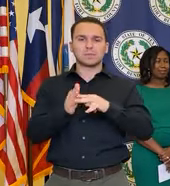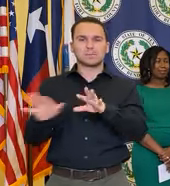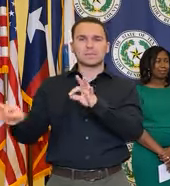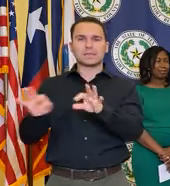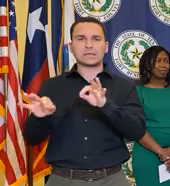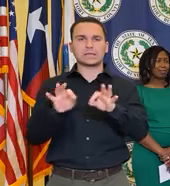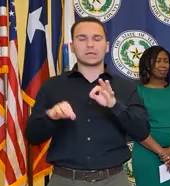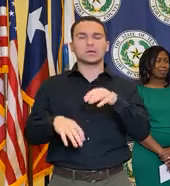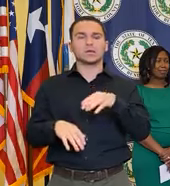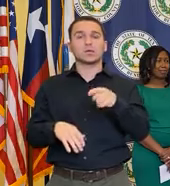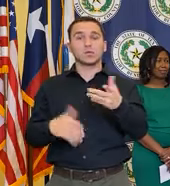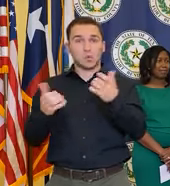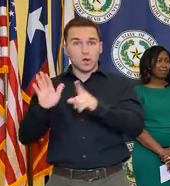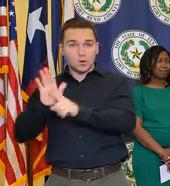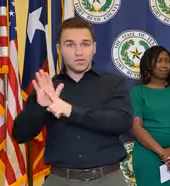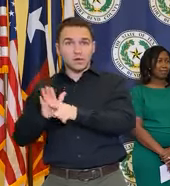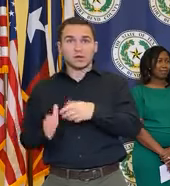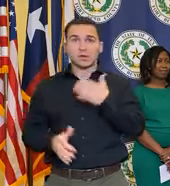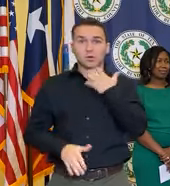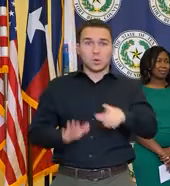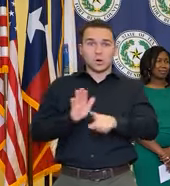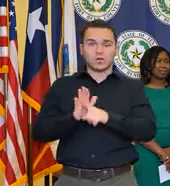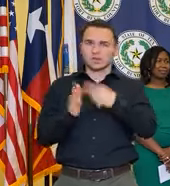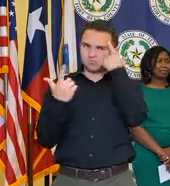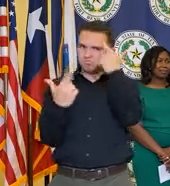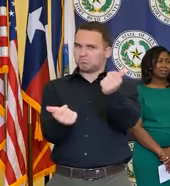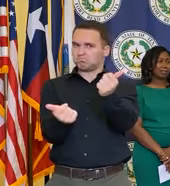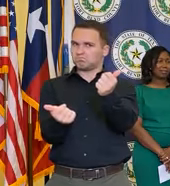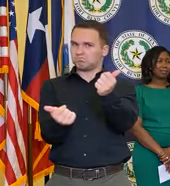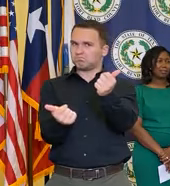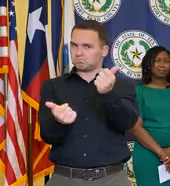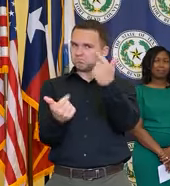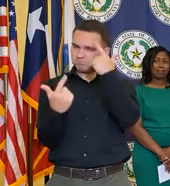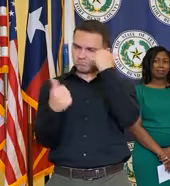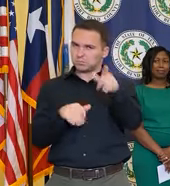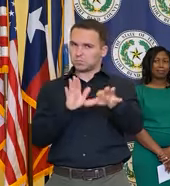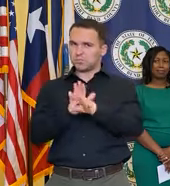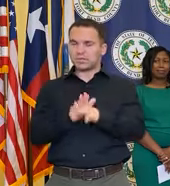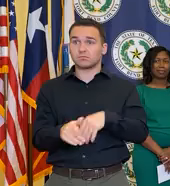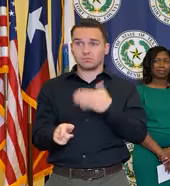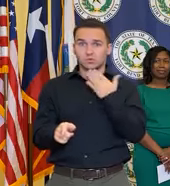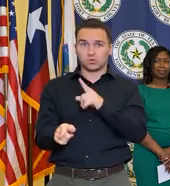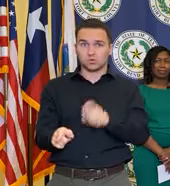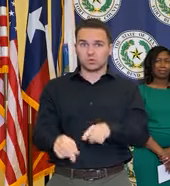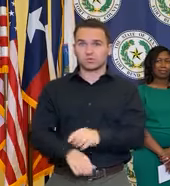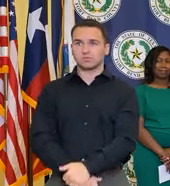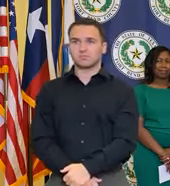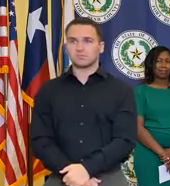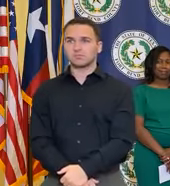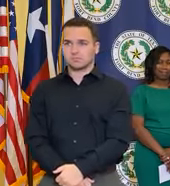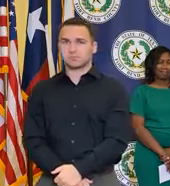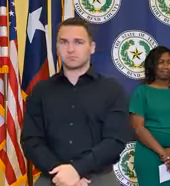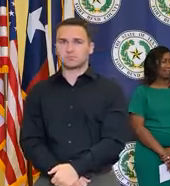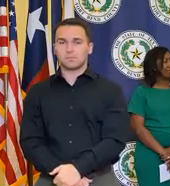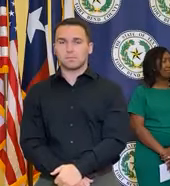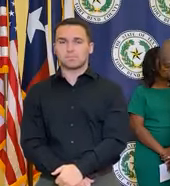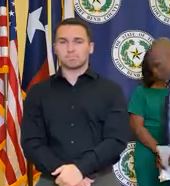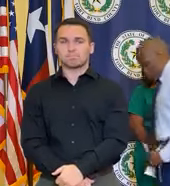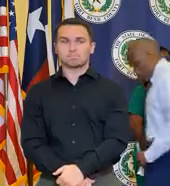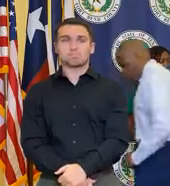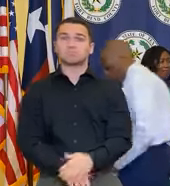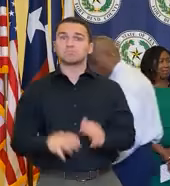So you'll get a chance to do that. So that is your choice. That's a very good question. Thank you. Does that answer your question? Yes, it does. Yes, sir. With that,